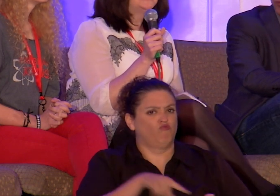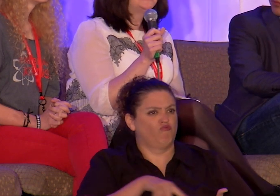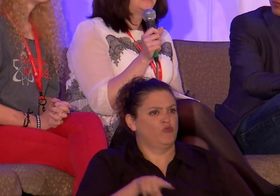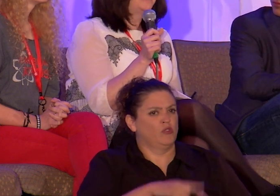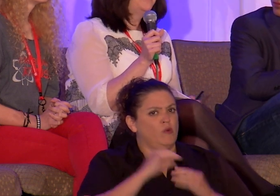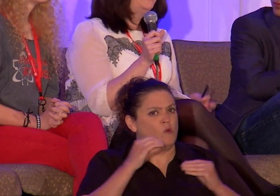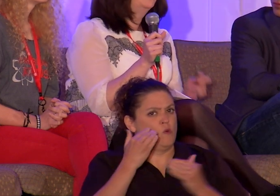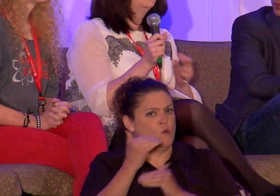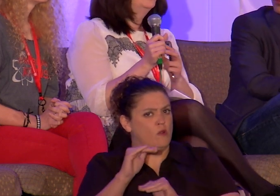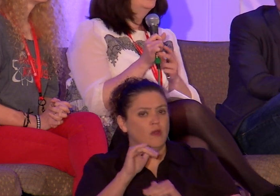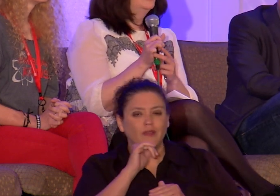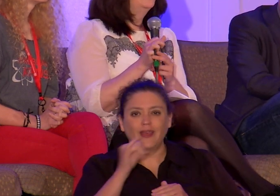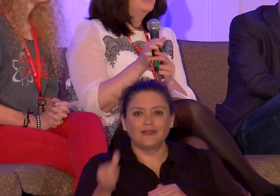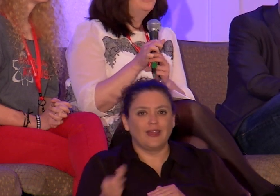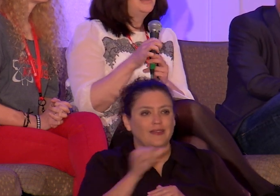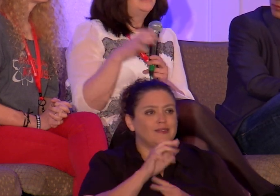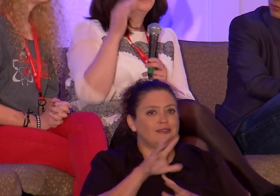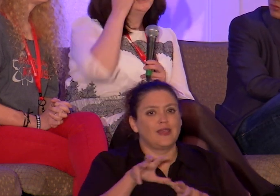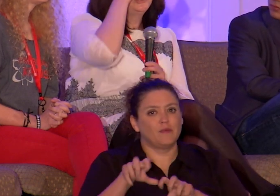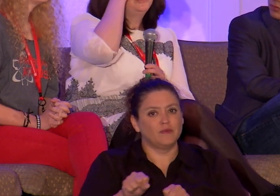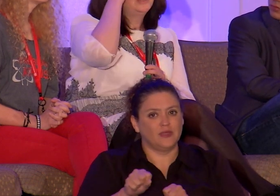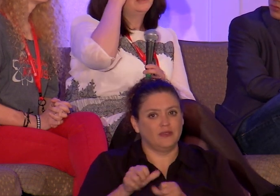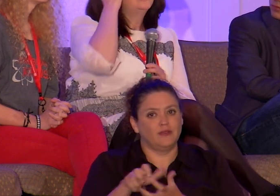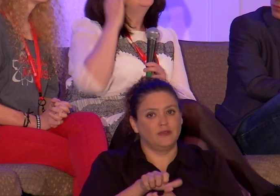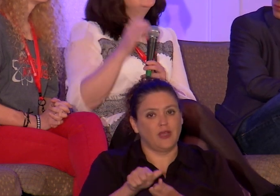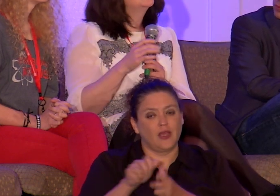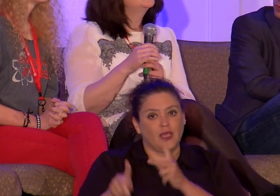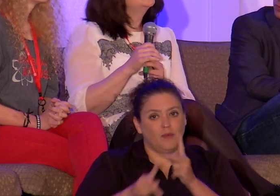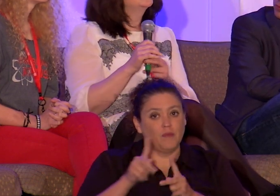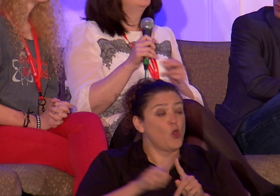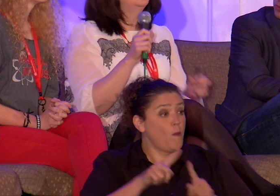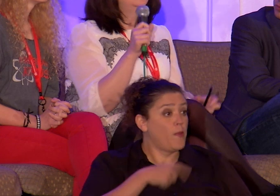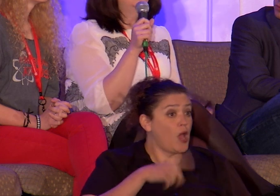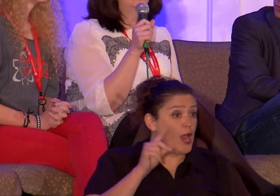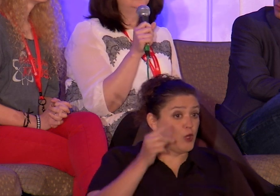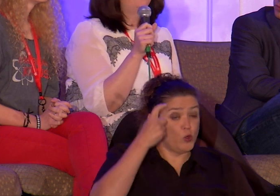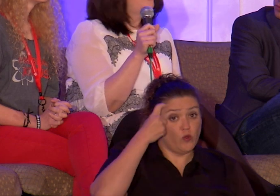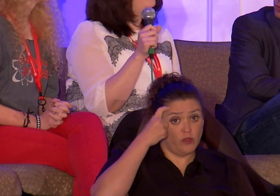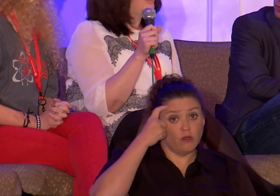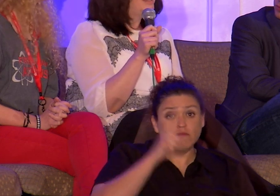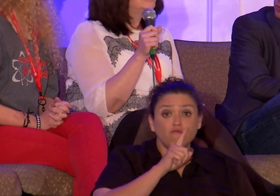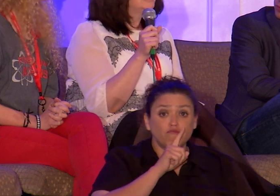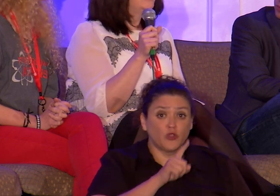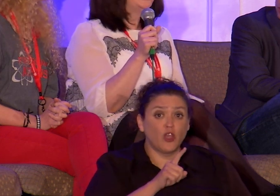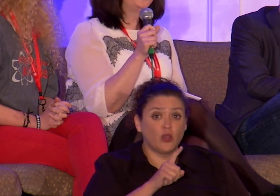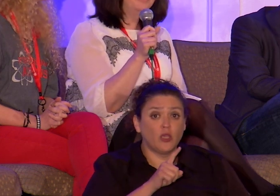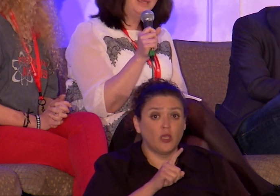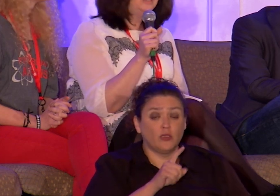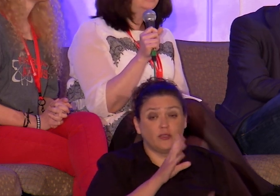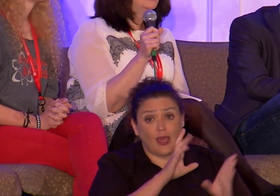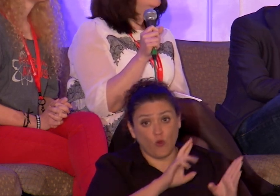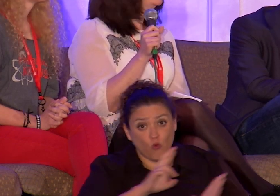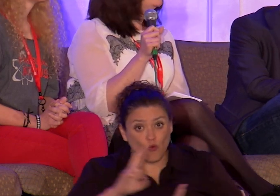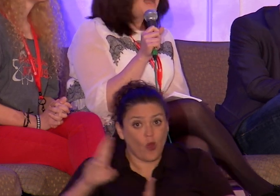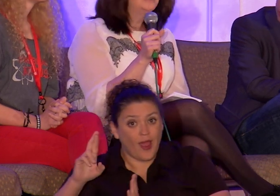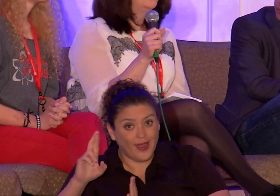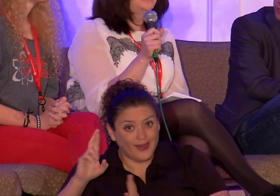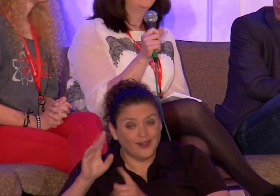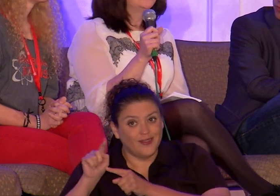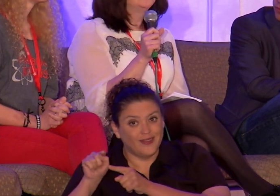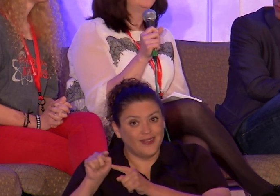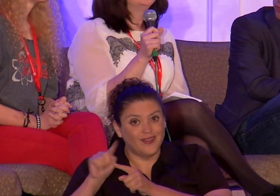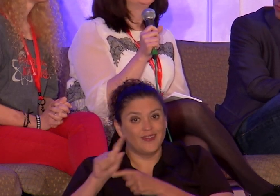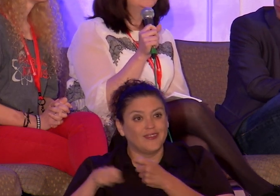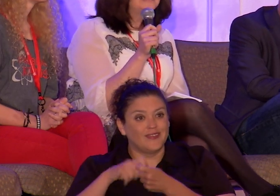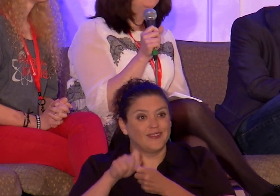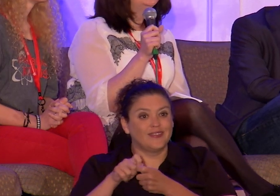the same as attacking people. On the other hand, I do think there is also a far right that to me is exactly like